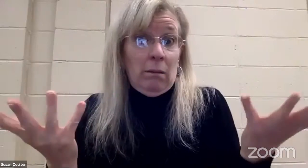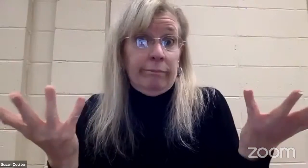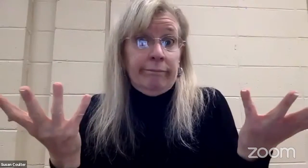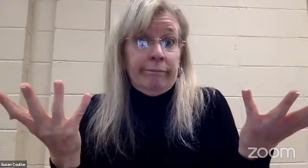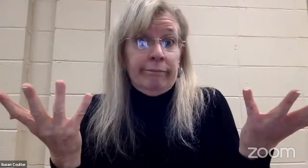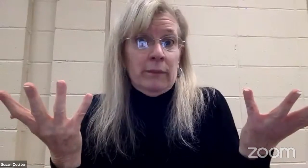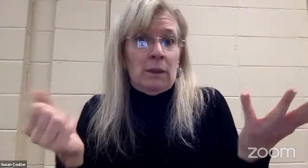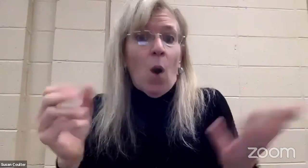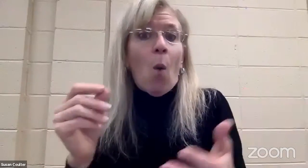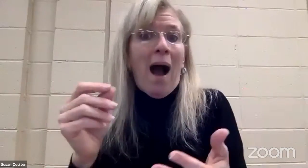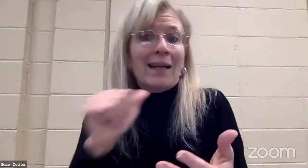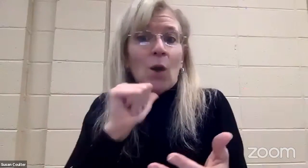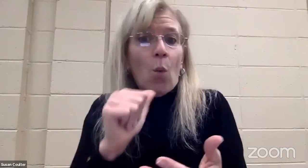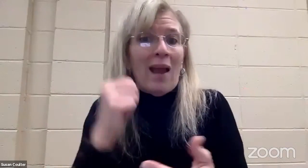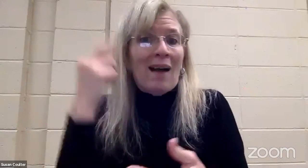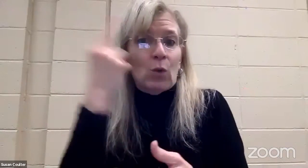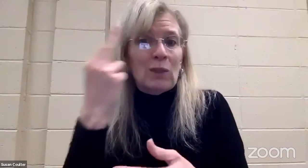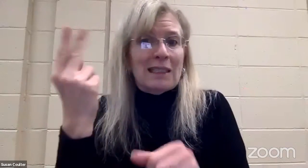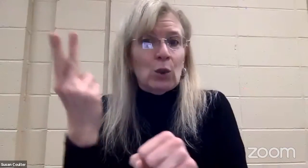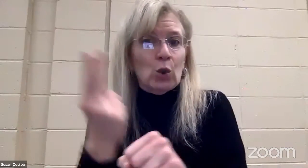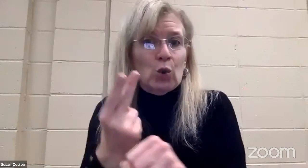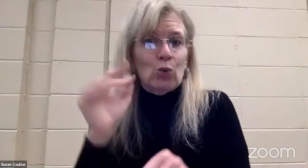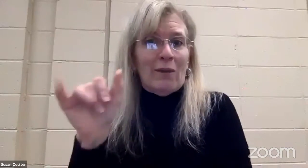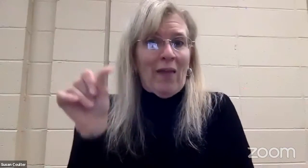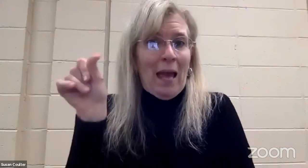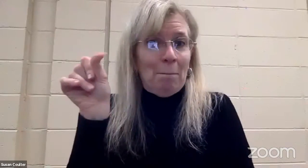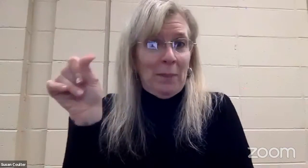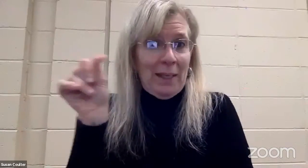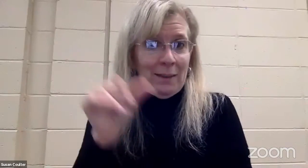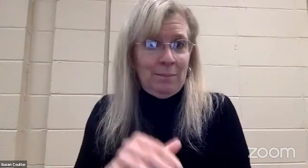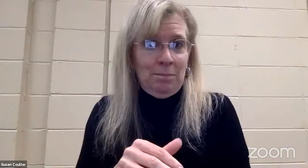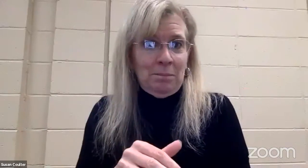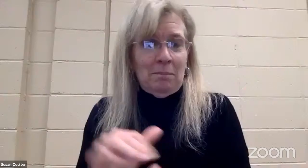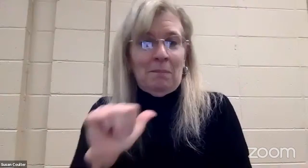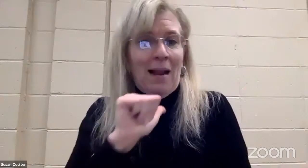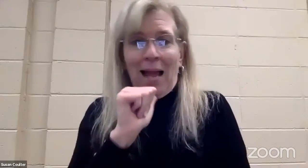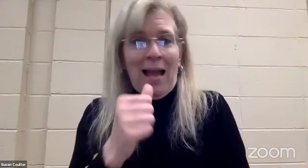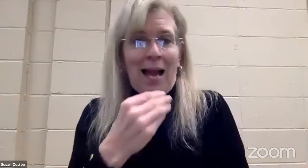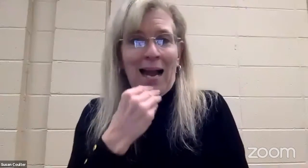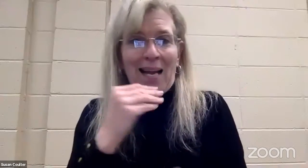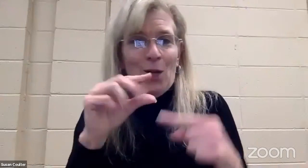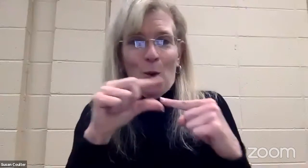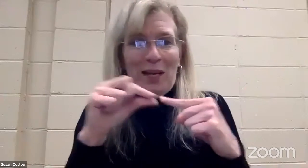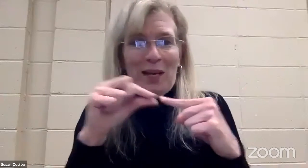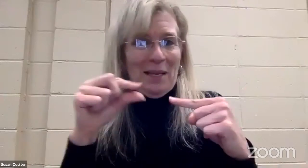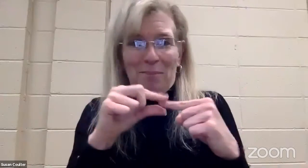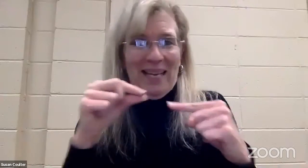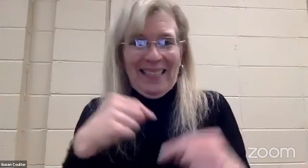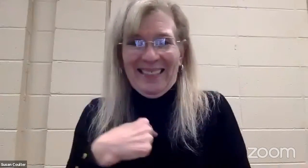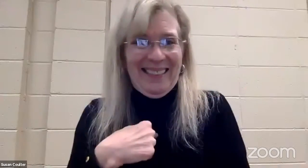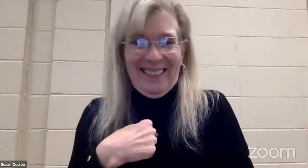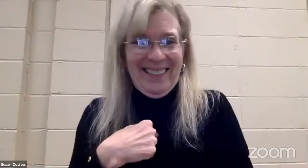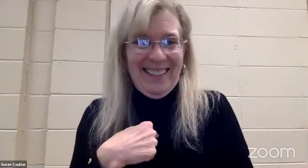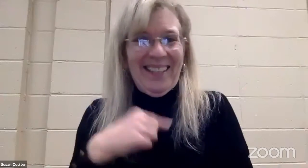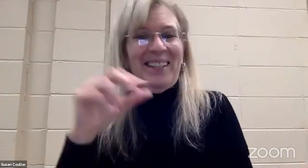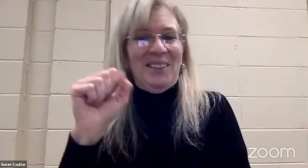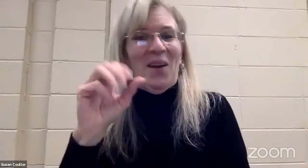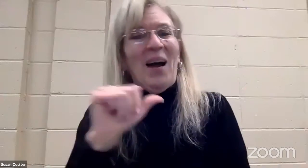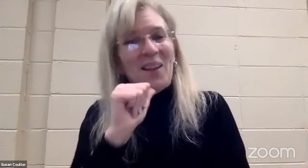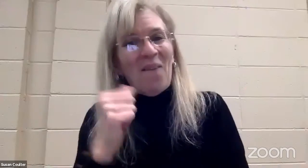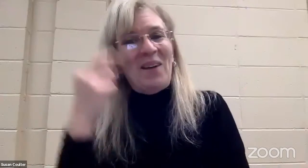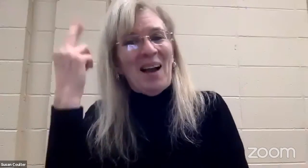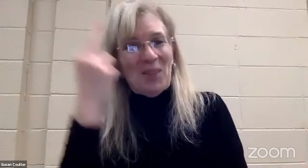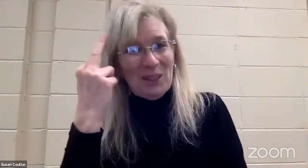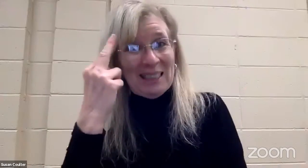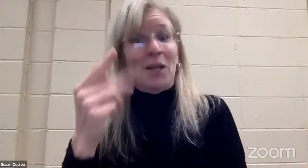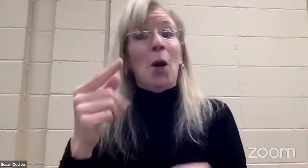oatmeal. So I don't have a reason to use that button. I don't eat beans. So